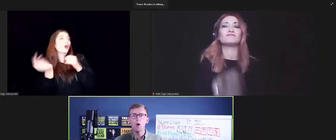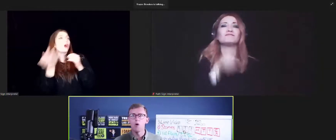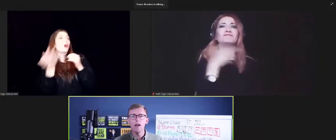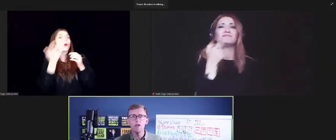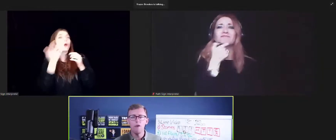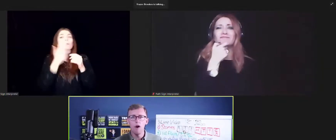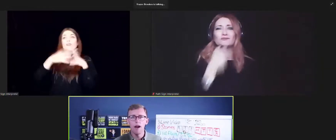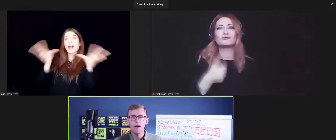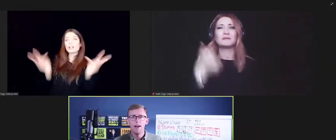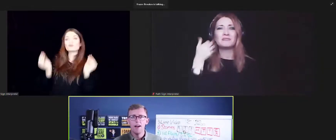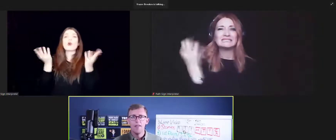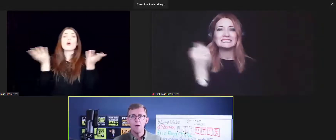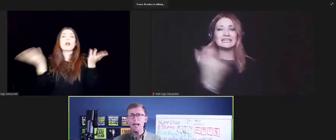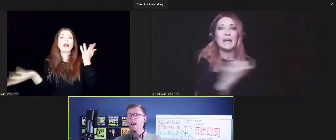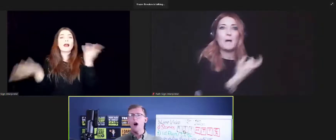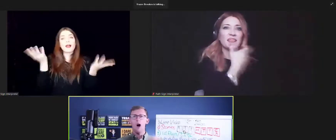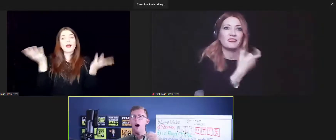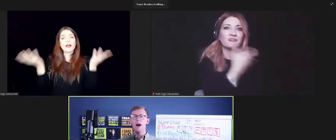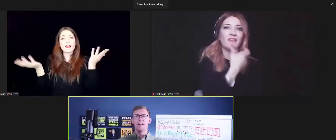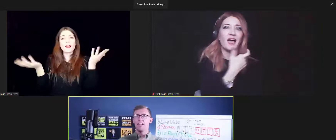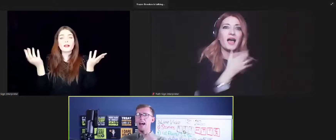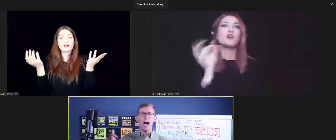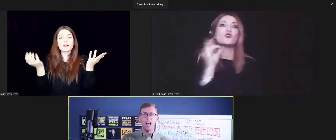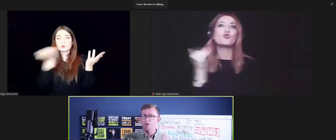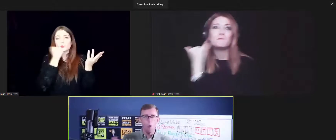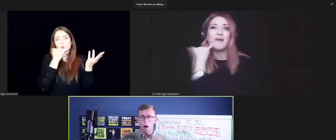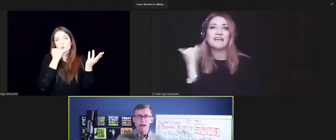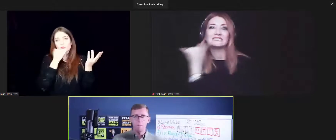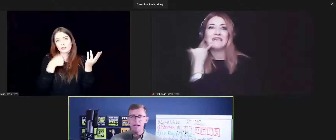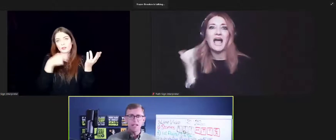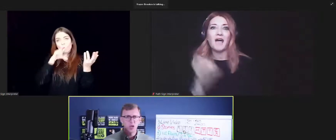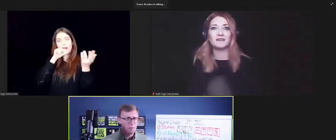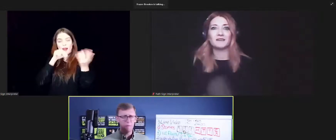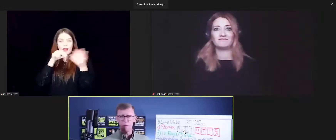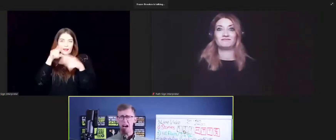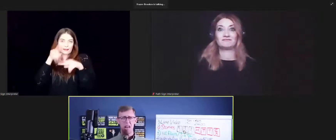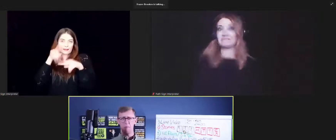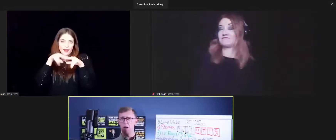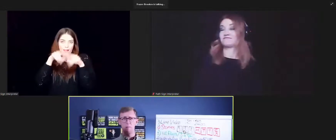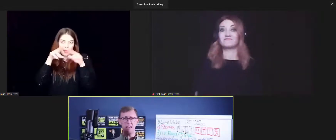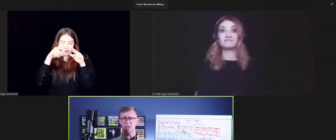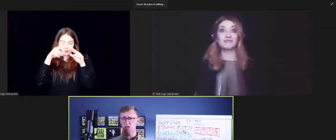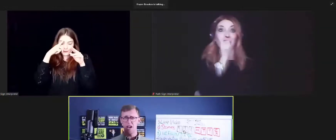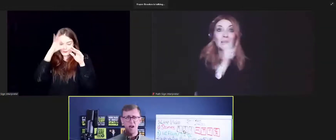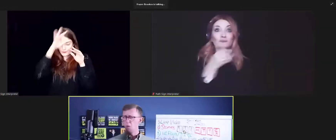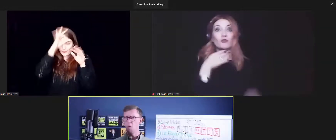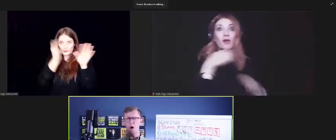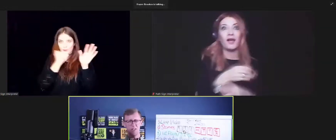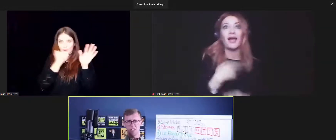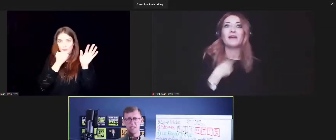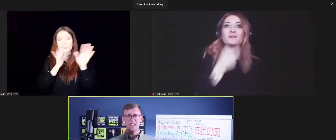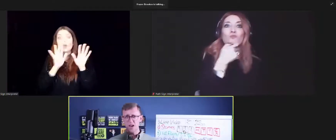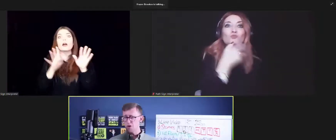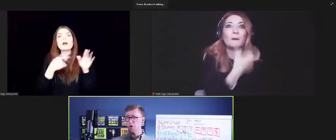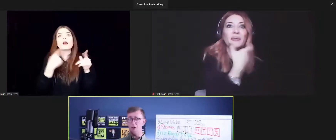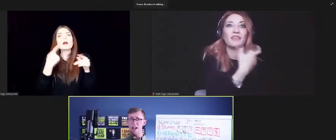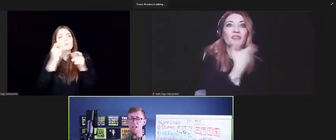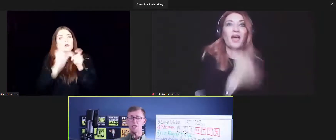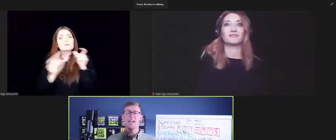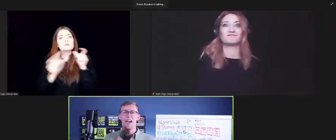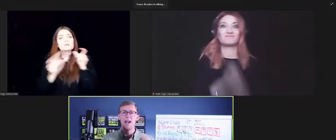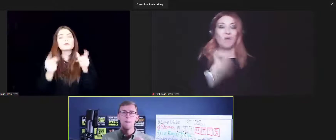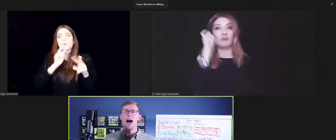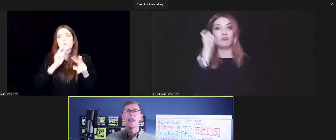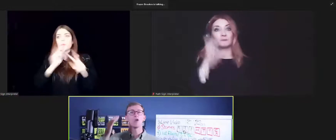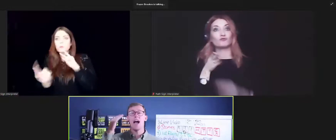going crazy for it. They were like, I love Hawaiian pizza. I'm like, pineapple on a pizza? What? Are you